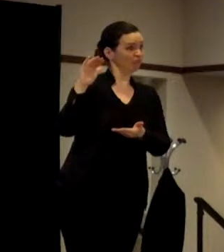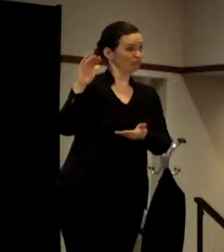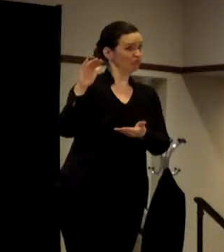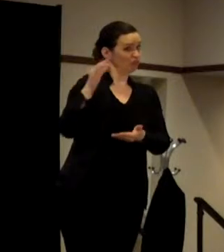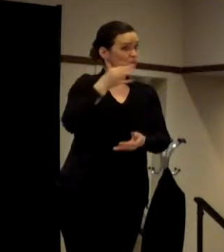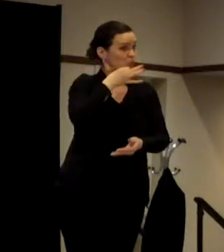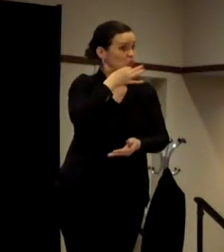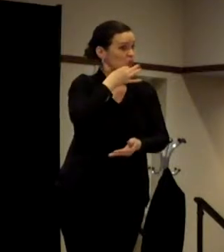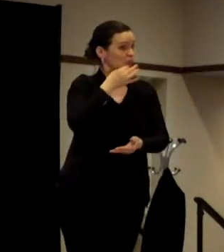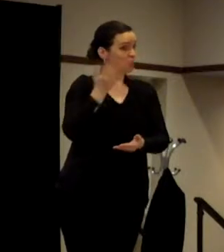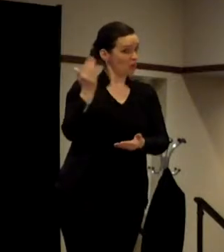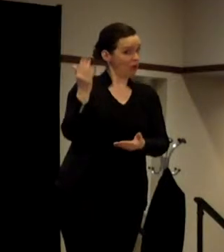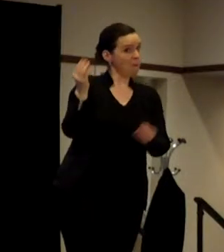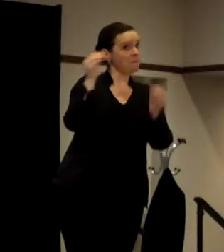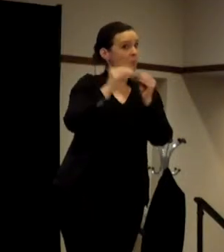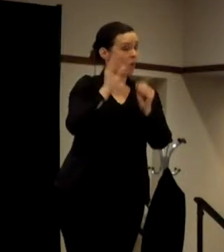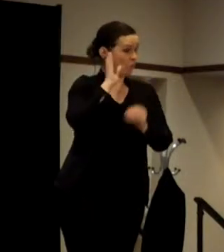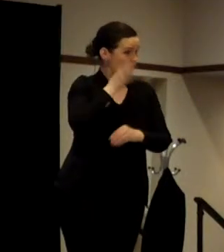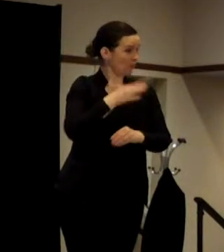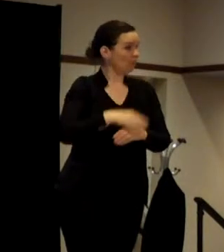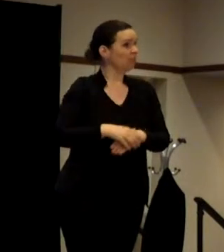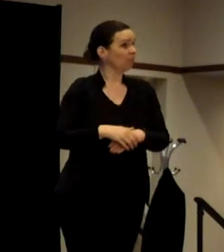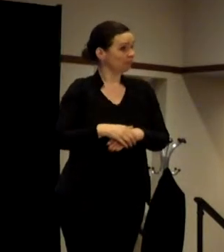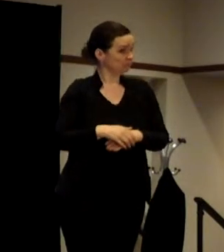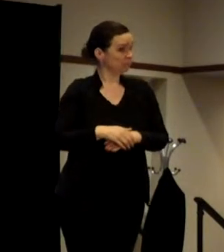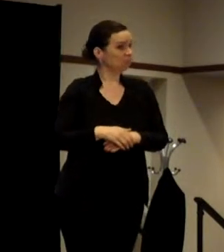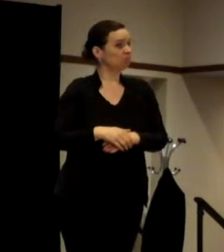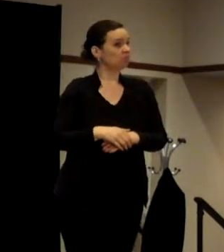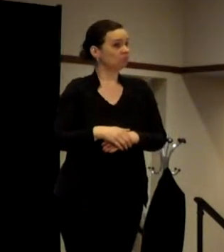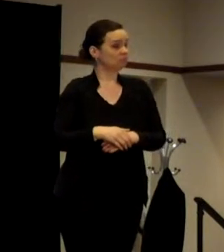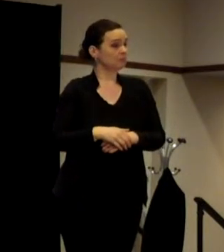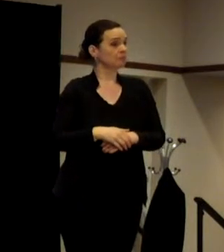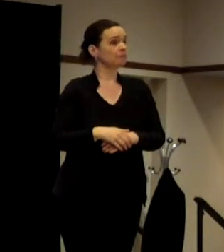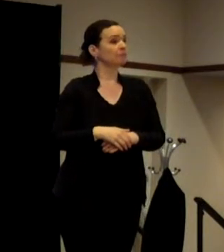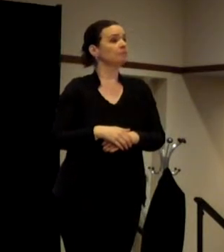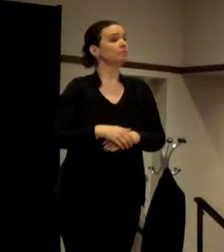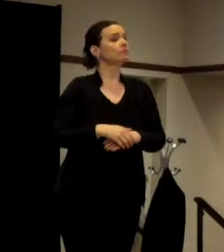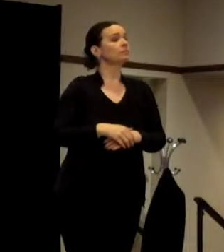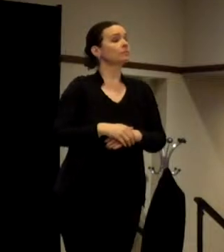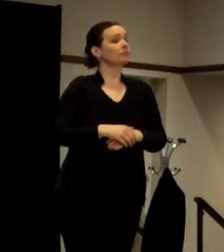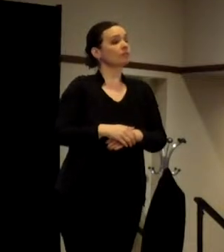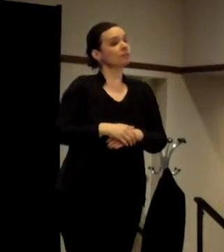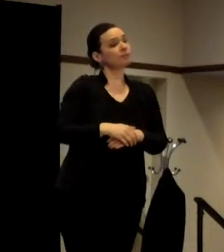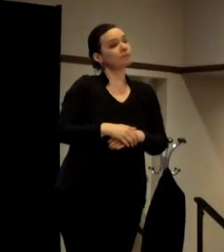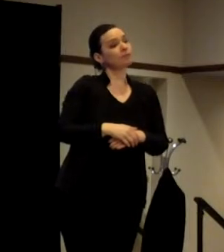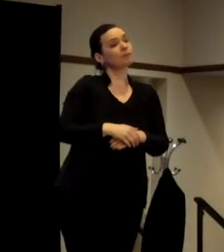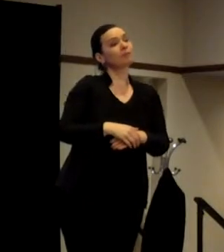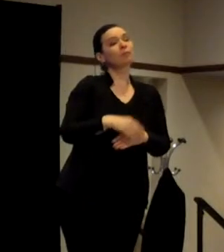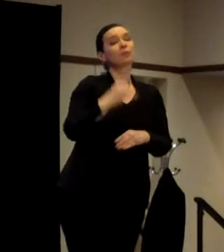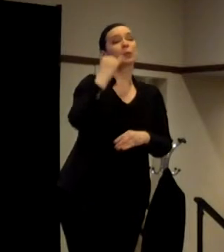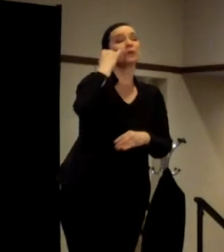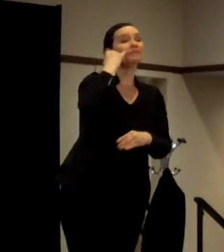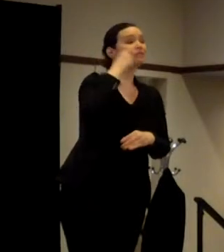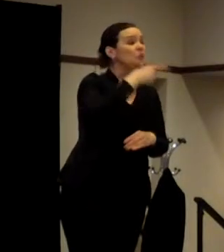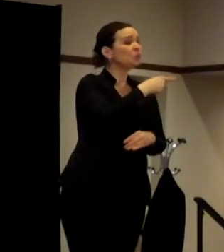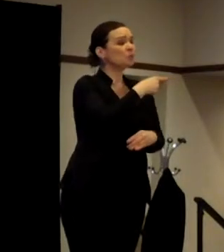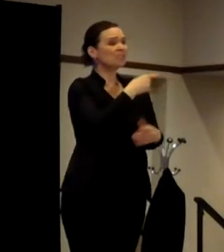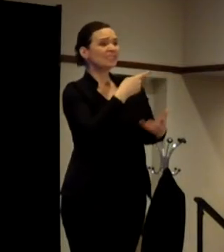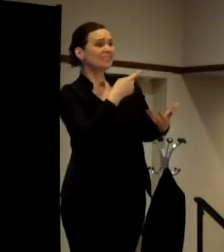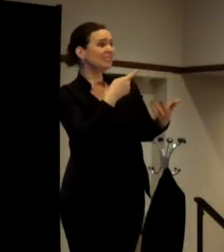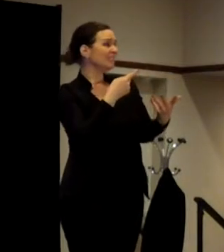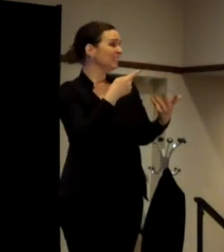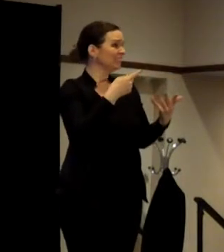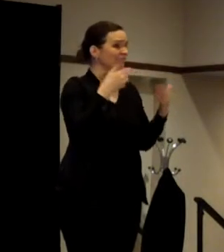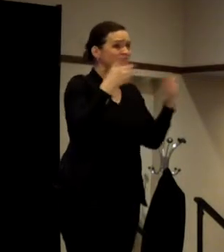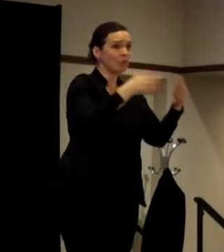some more. But the reality is, if you don't open up eligibility soon, you're going to have challenges, especially considering the amount of